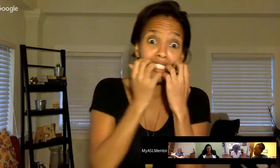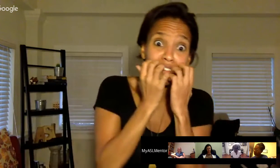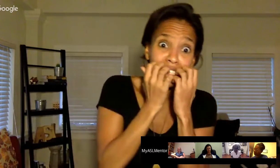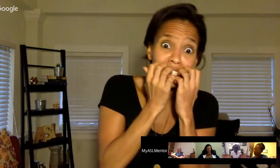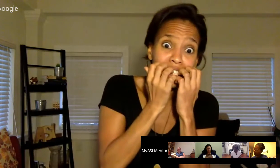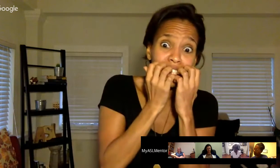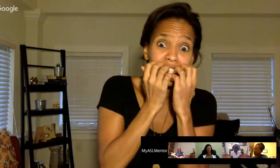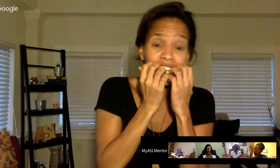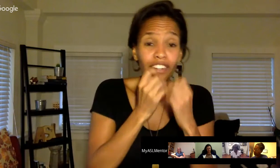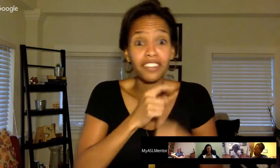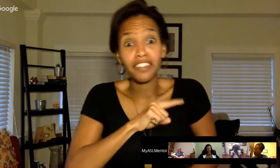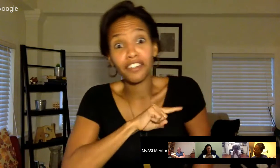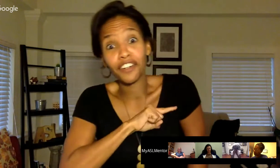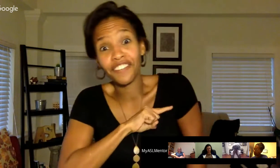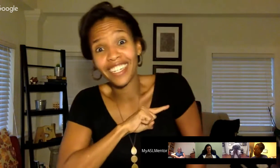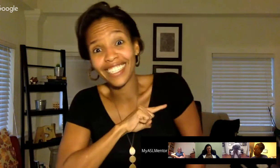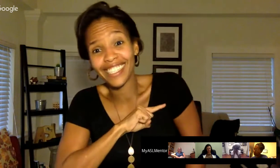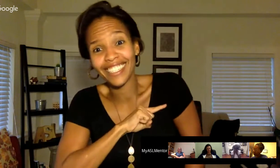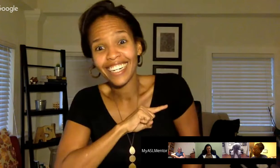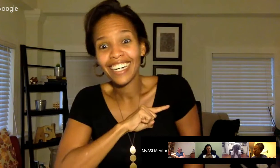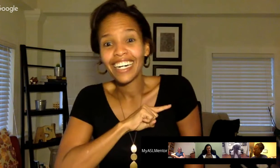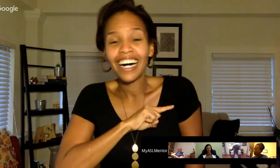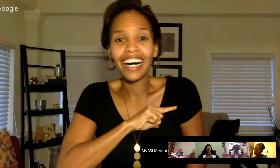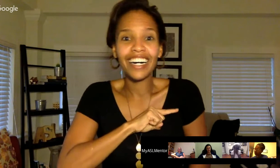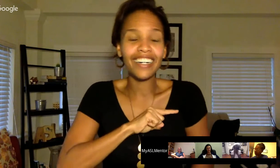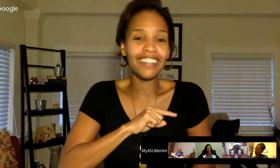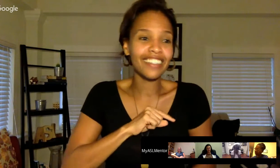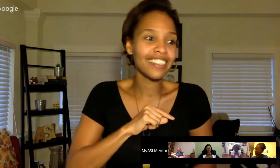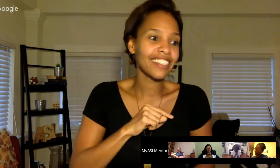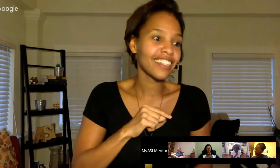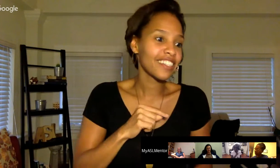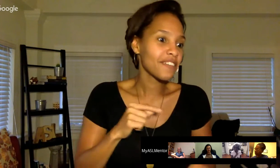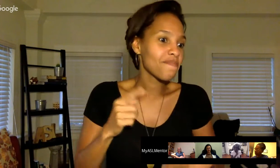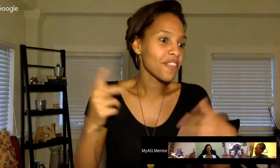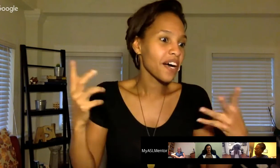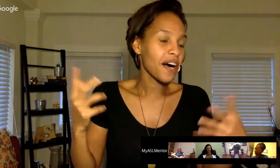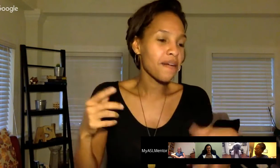Sign nervous. You can sign nervous.